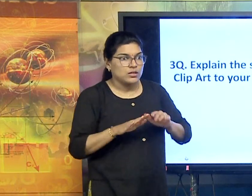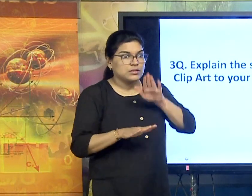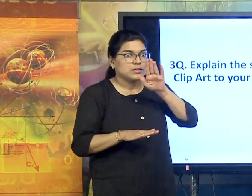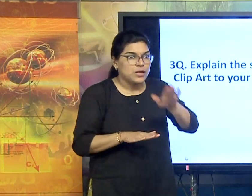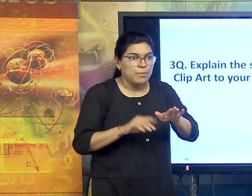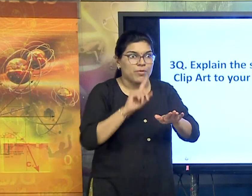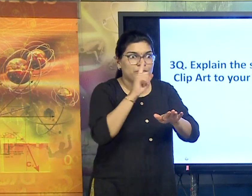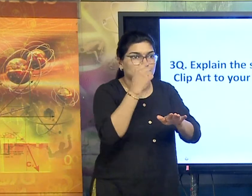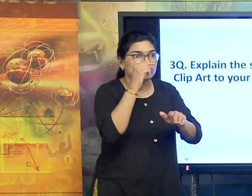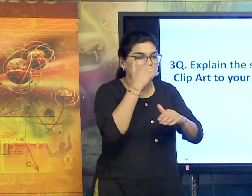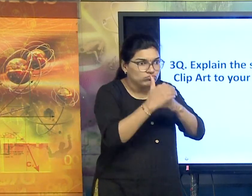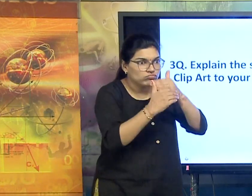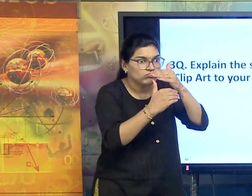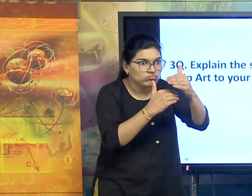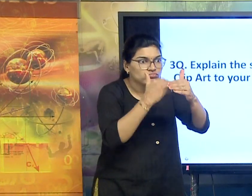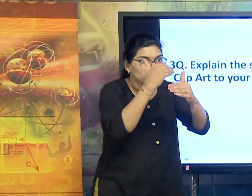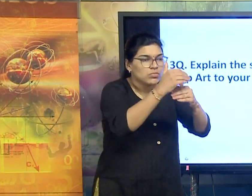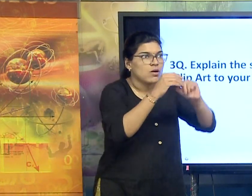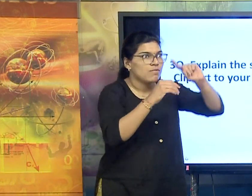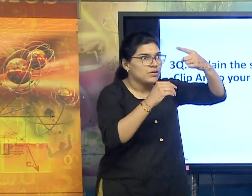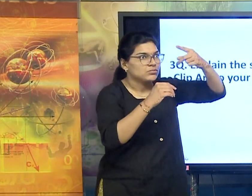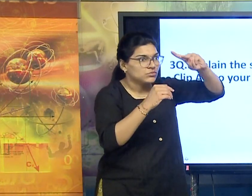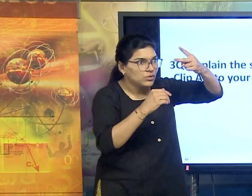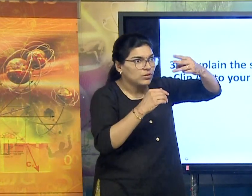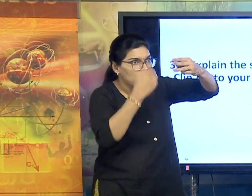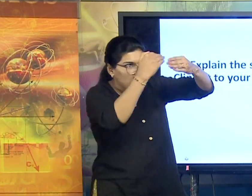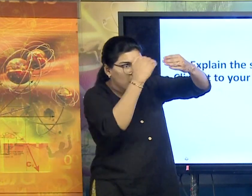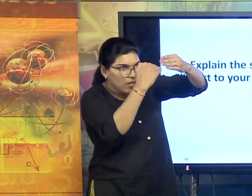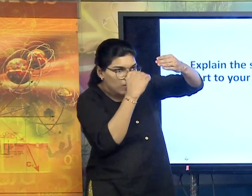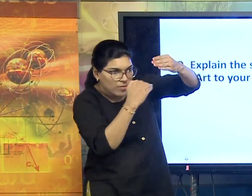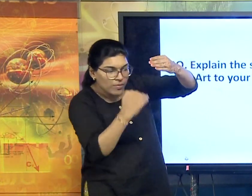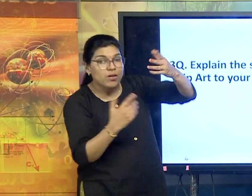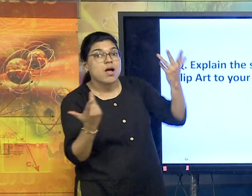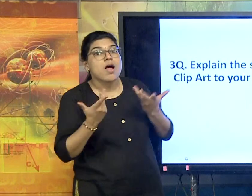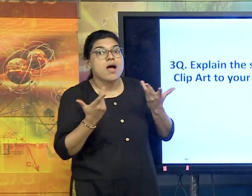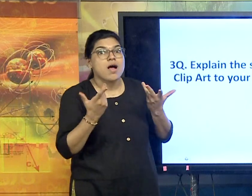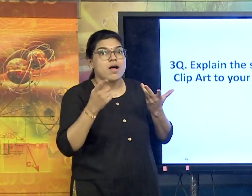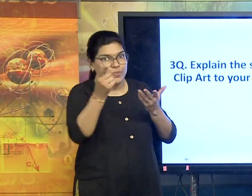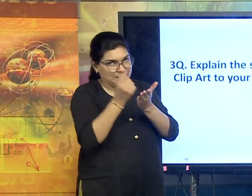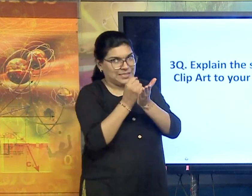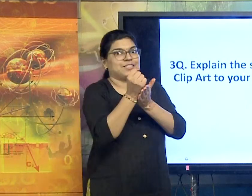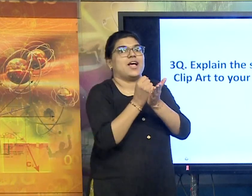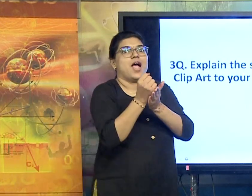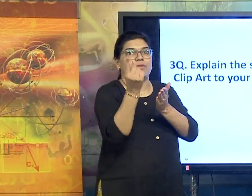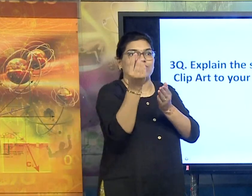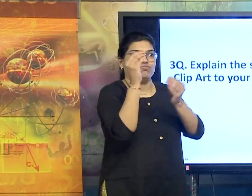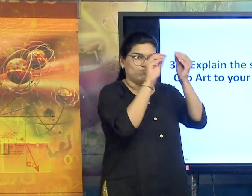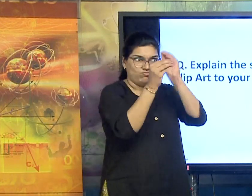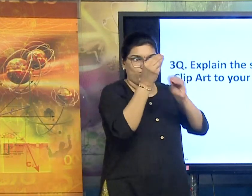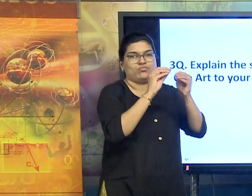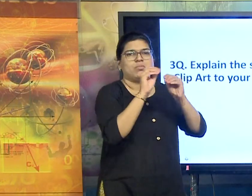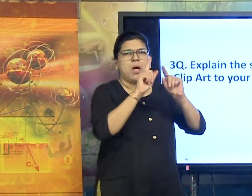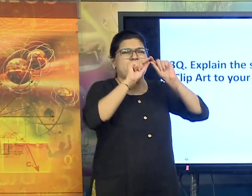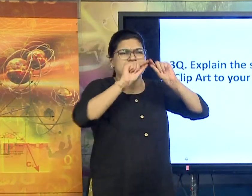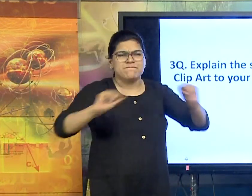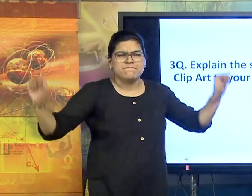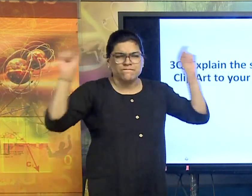What are the steps? Like first what you did, then after that first steps, how did you move ahead? Second step was